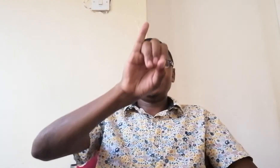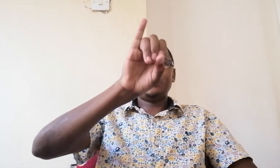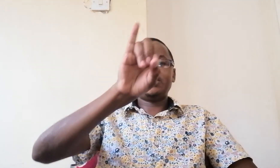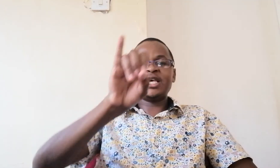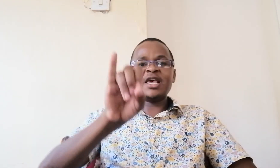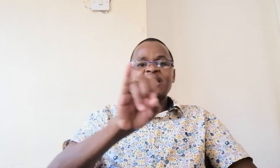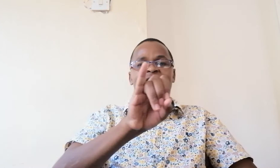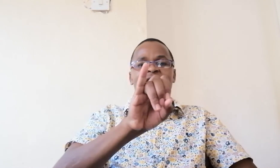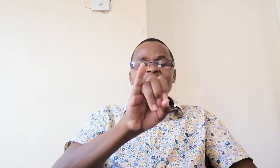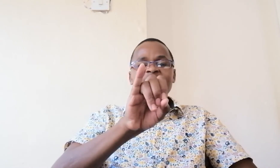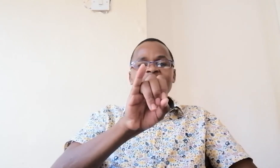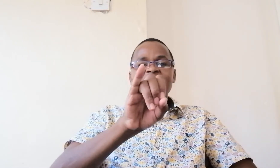J